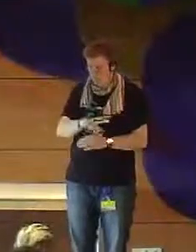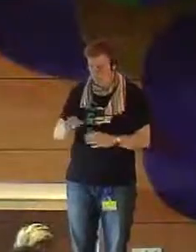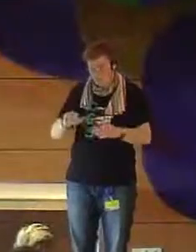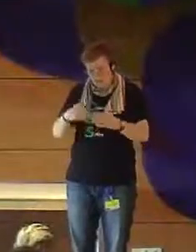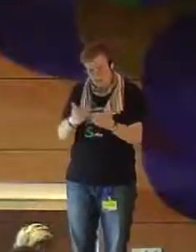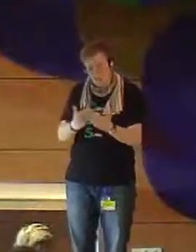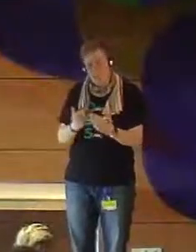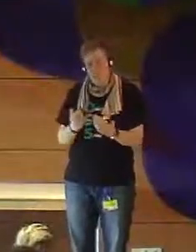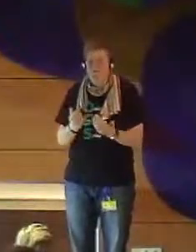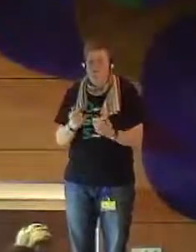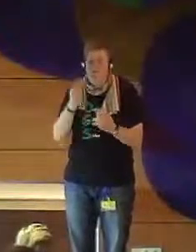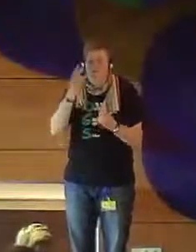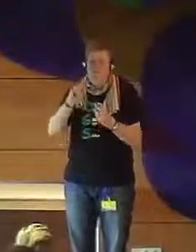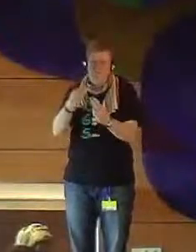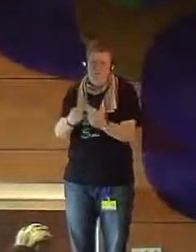Thank you.